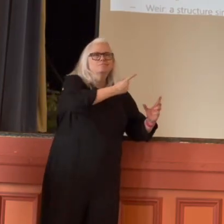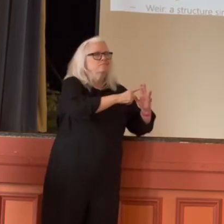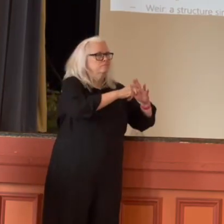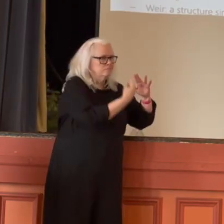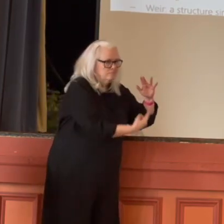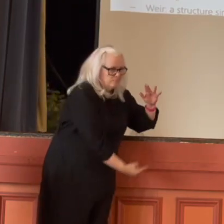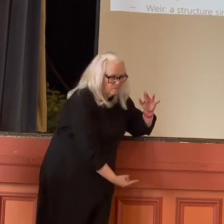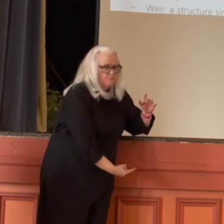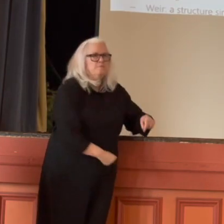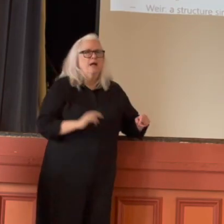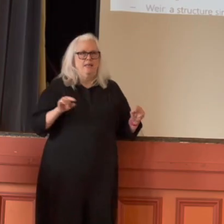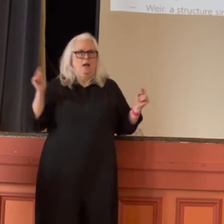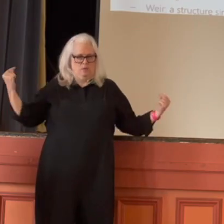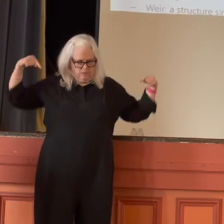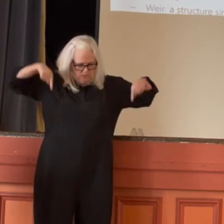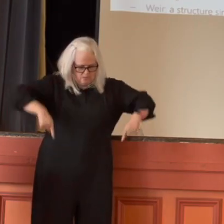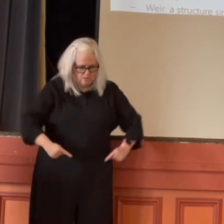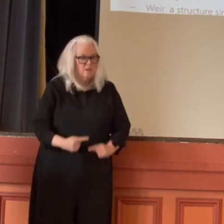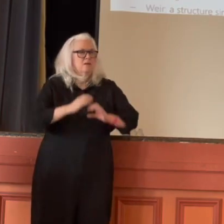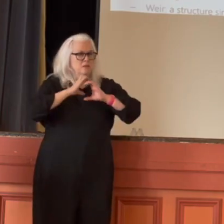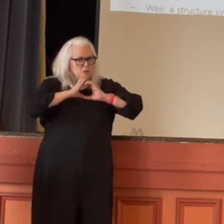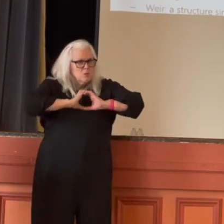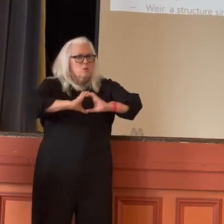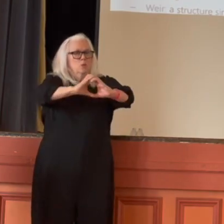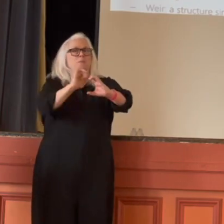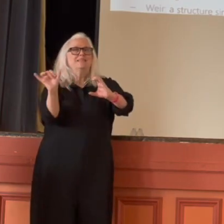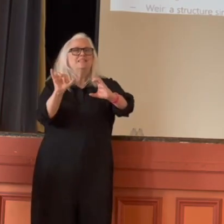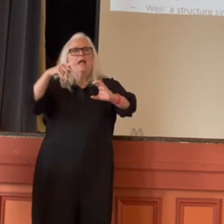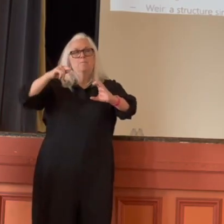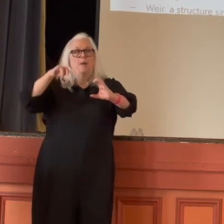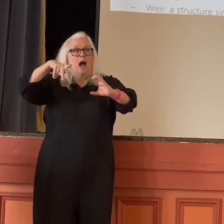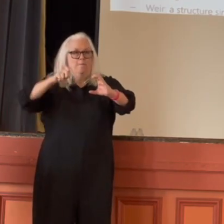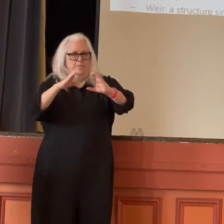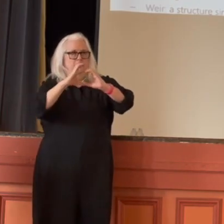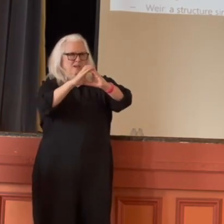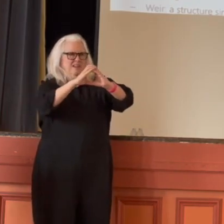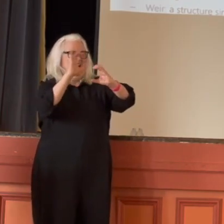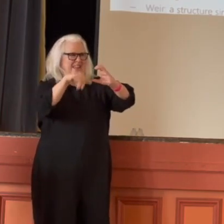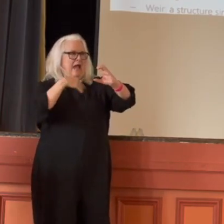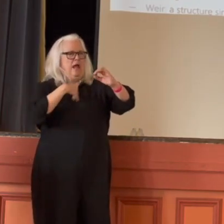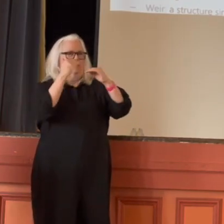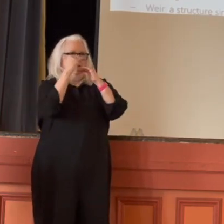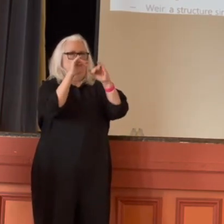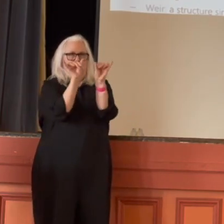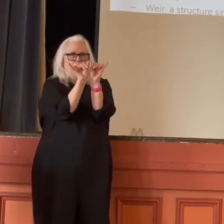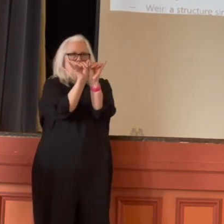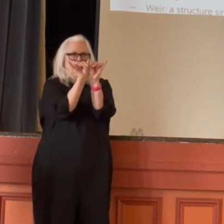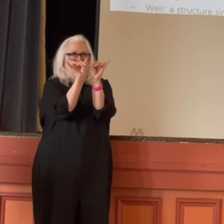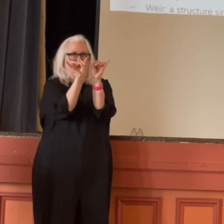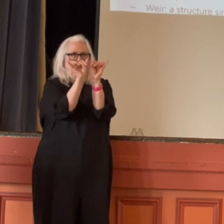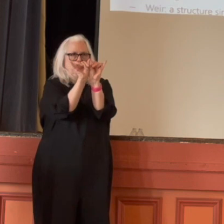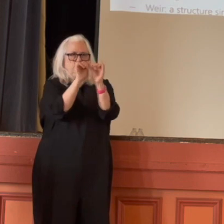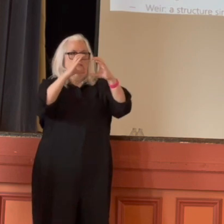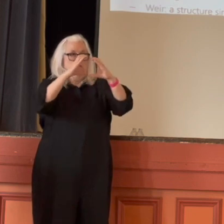pipe. And because that pipe is only so big, when the rainwater